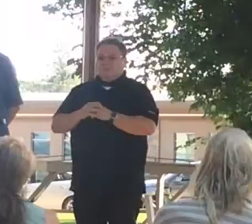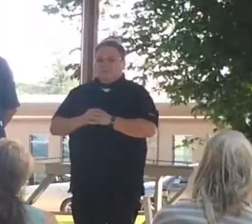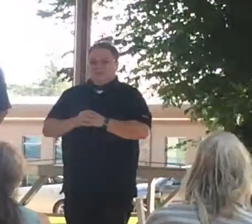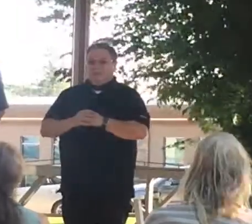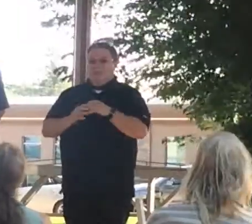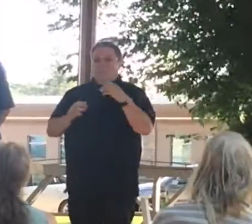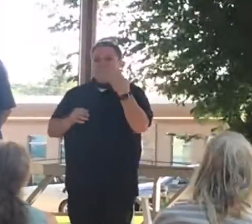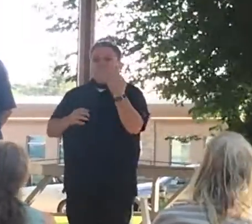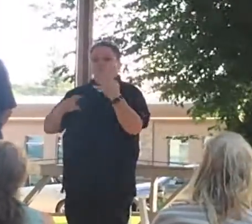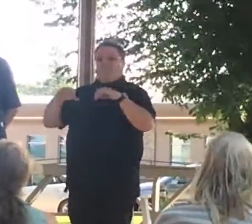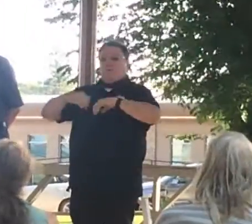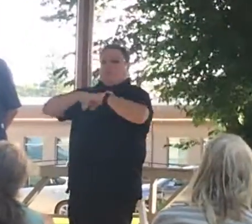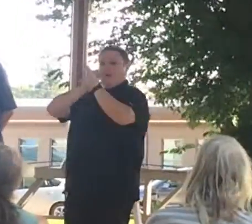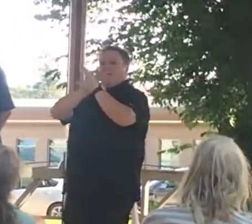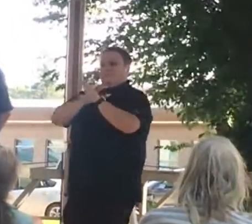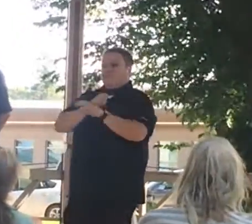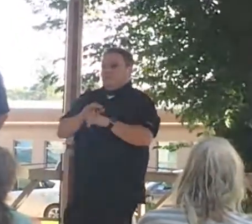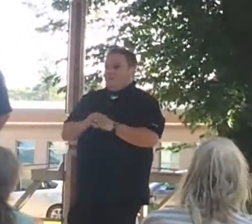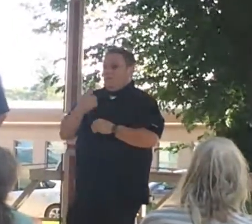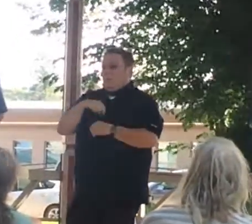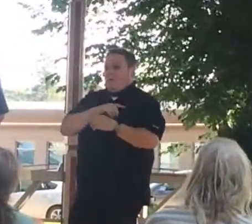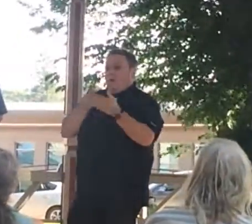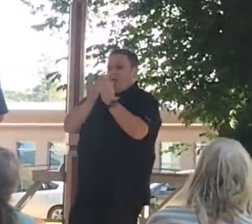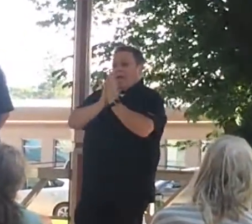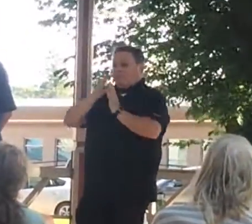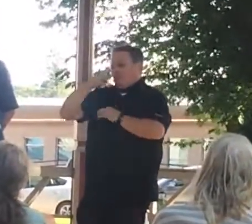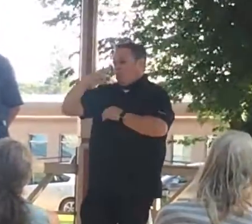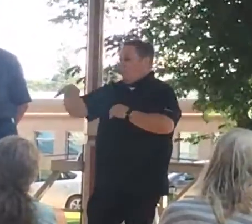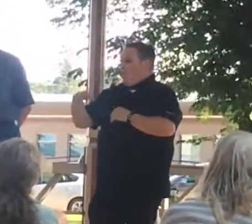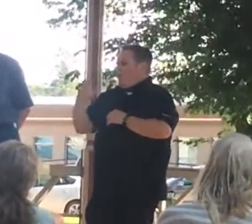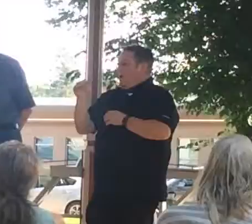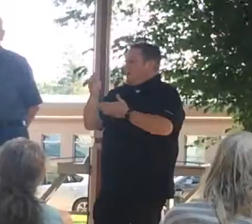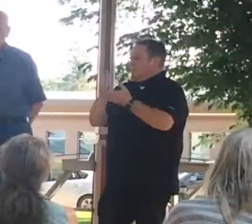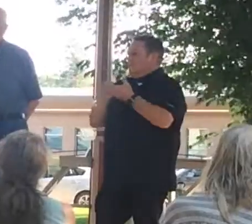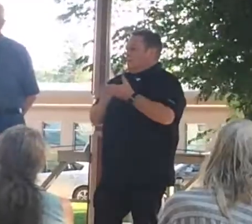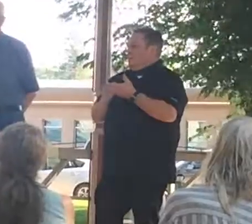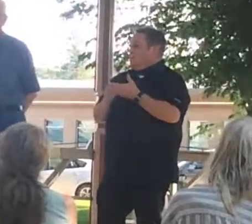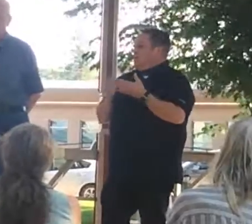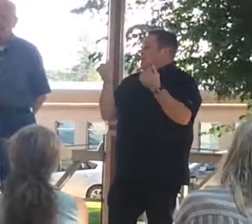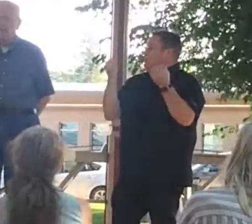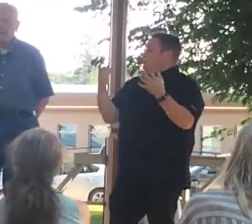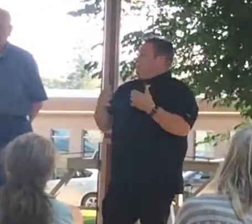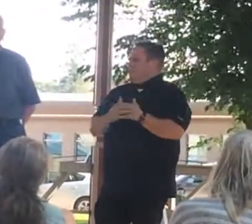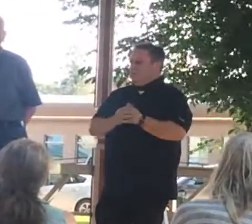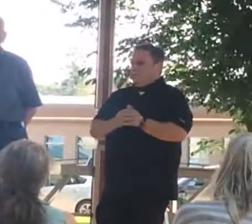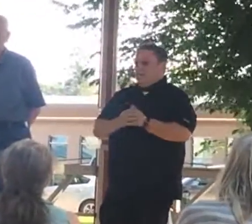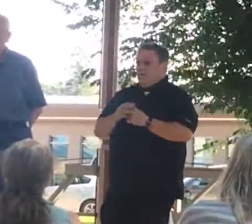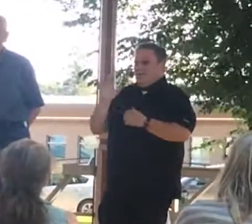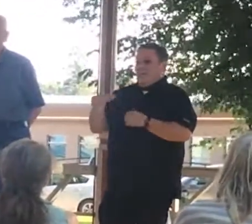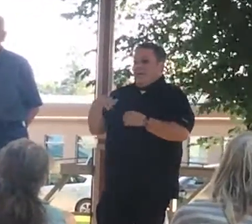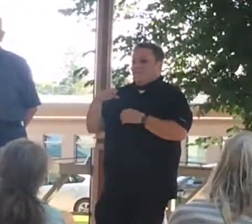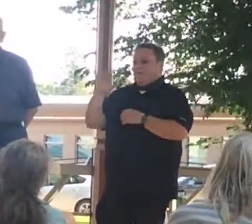the fourth crisis, which we are asked to ignore by some, by too many, is that